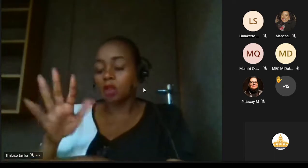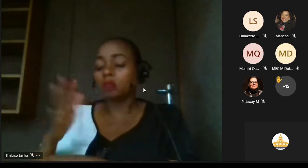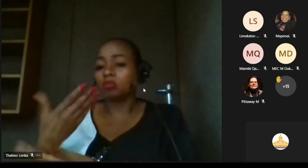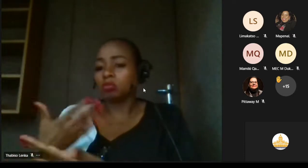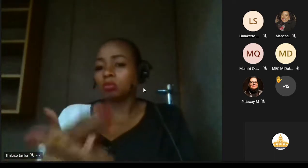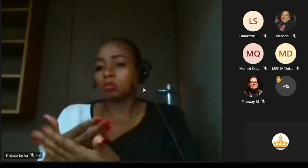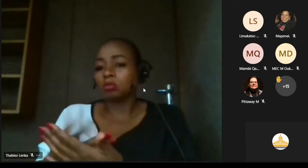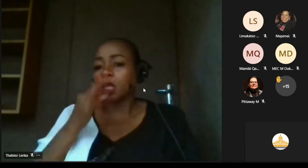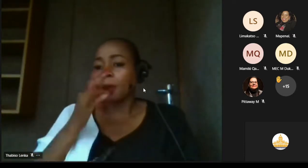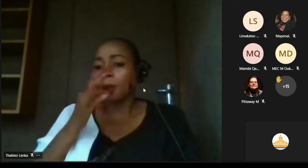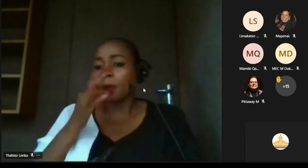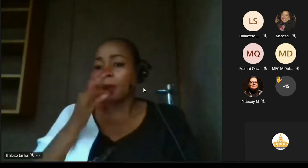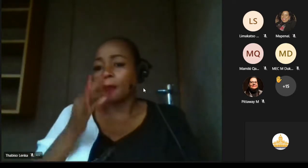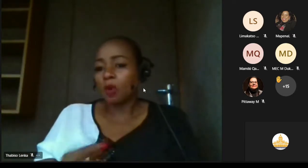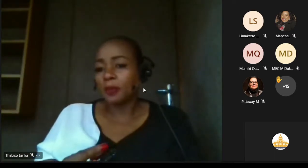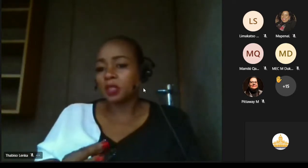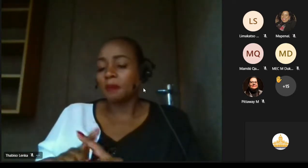they forecasted to